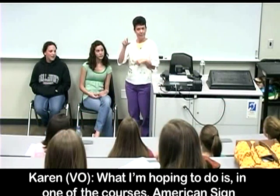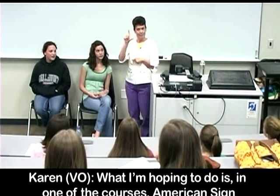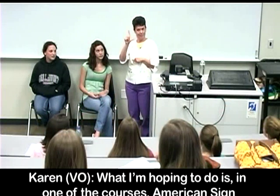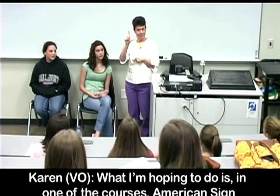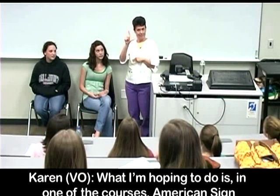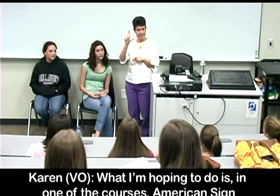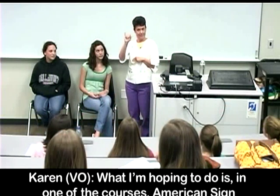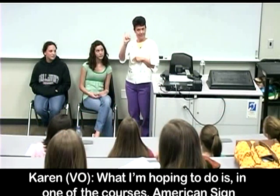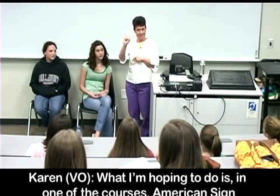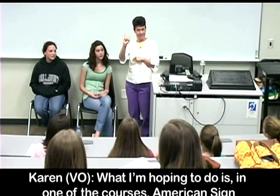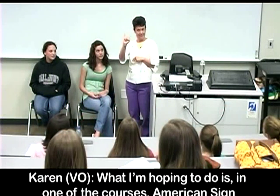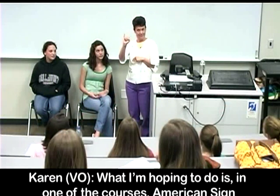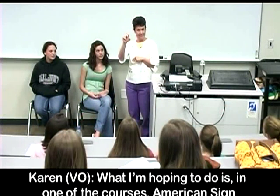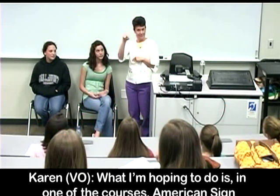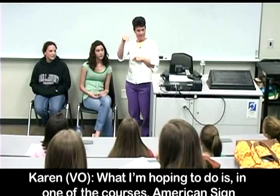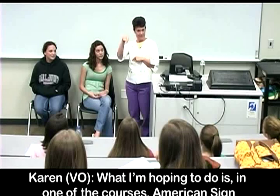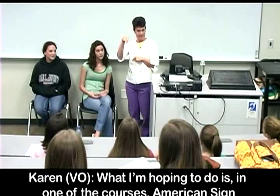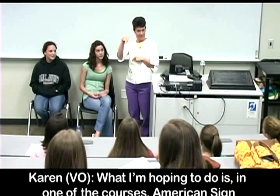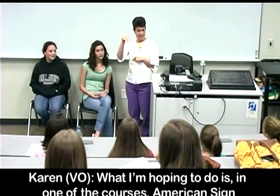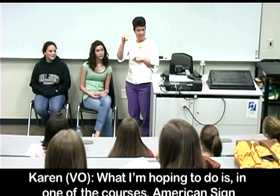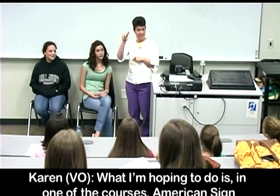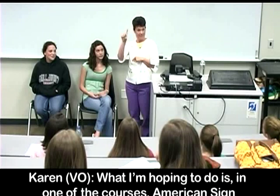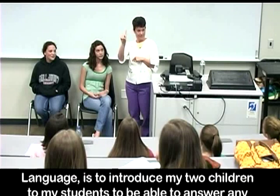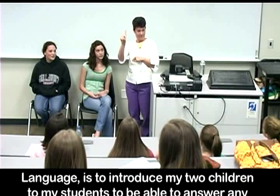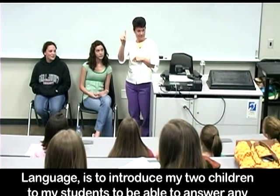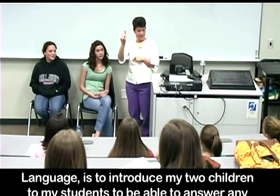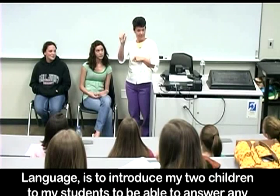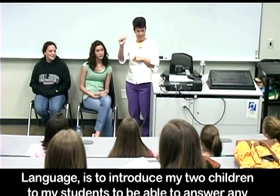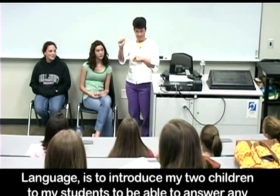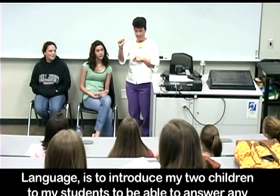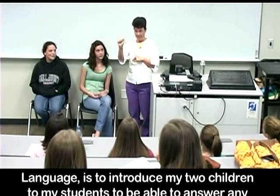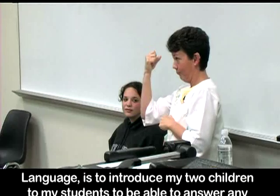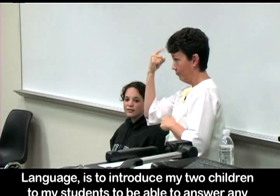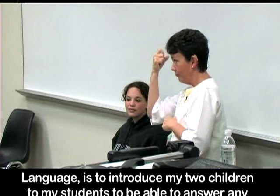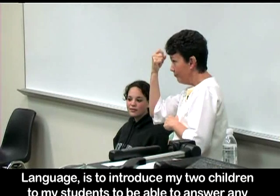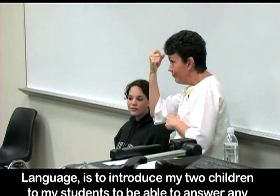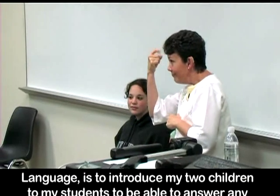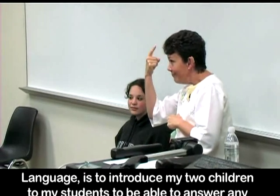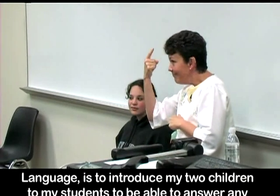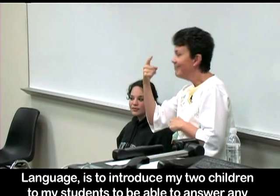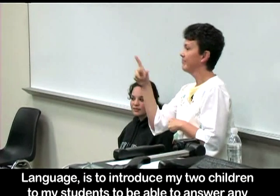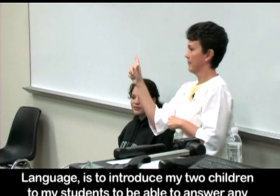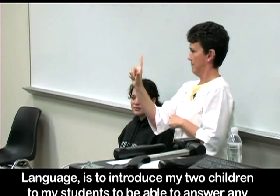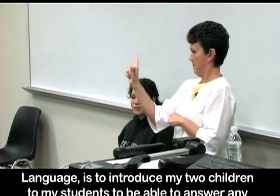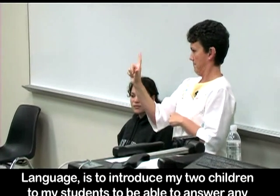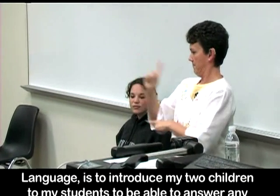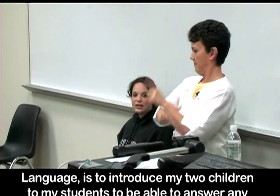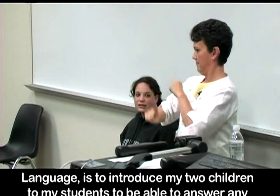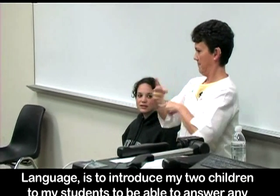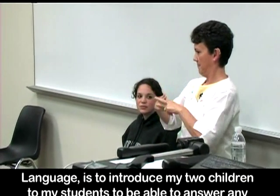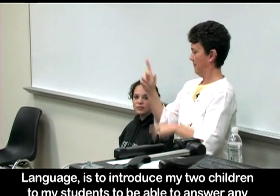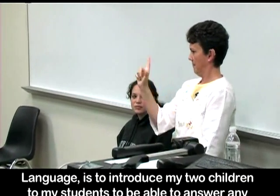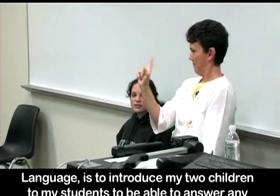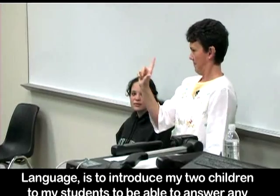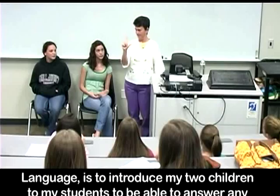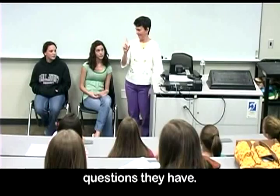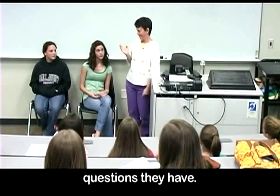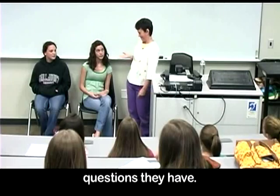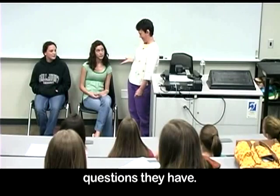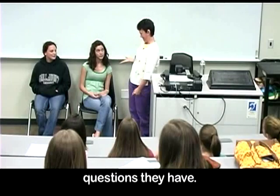do is, in one of the courses, American Sign Language, is to introduce my two children to my students to be able to